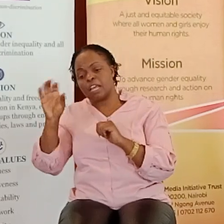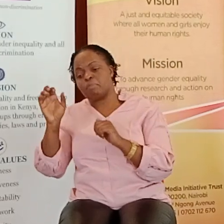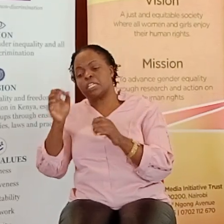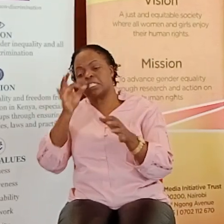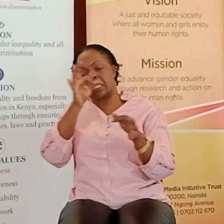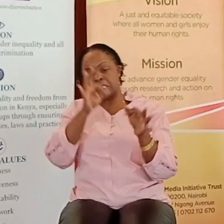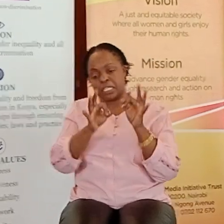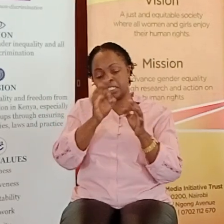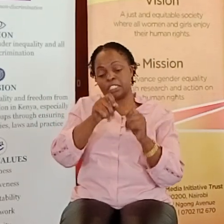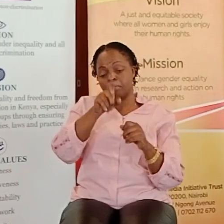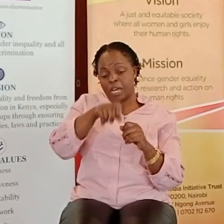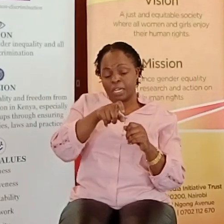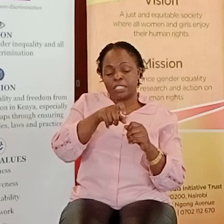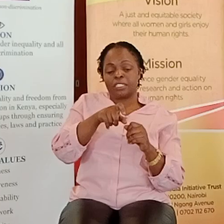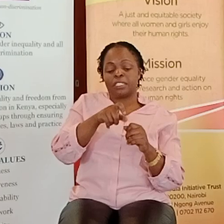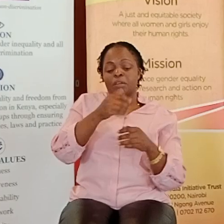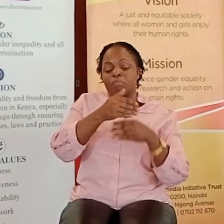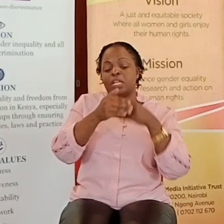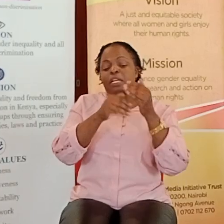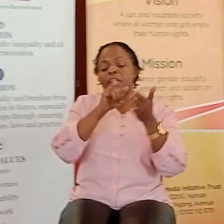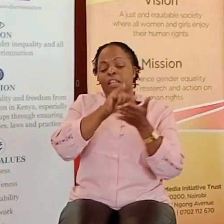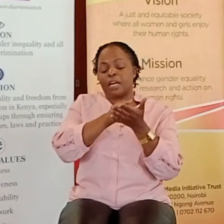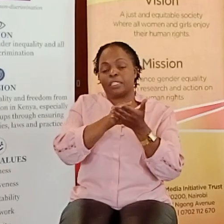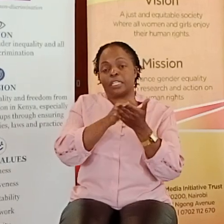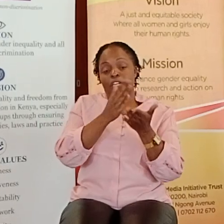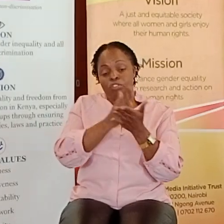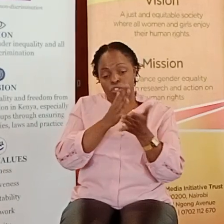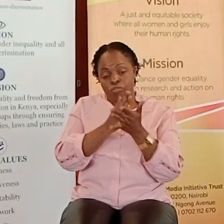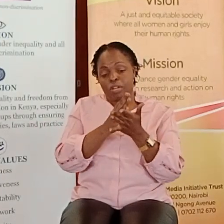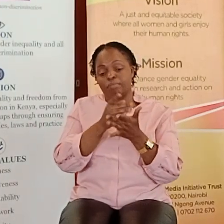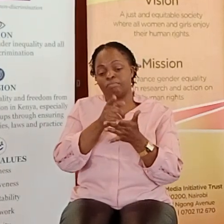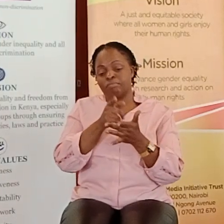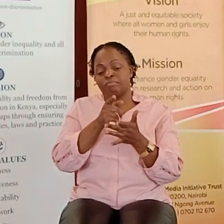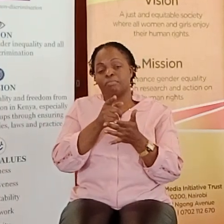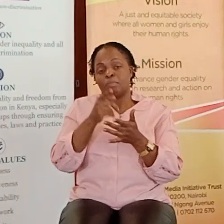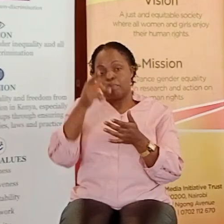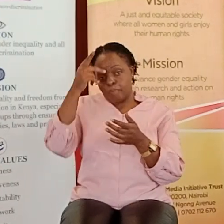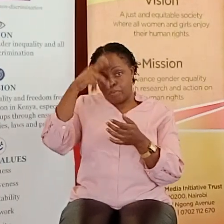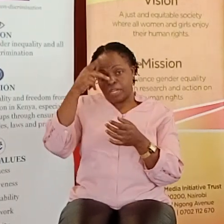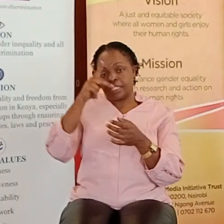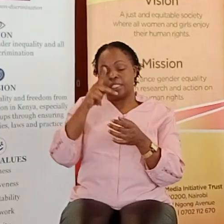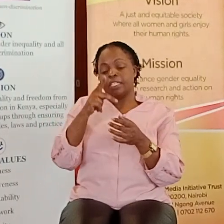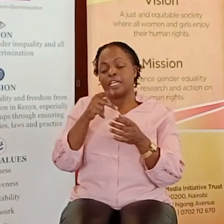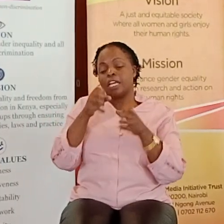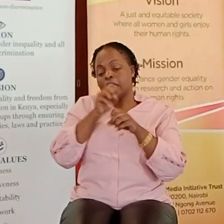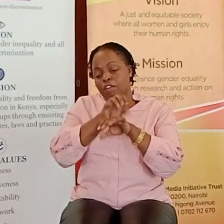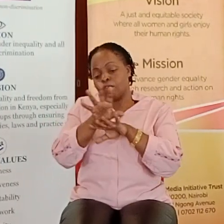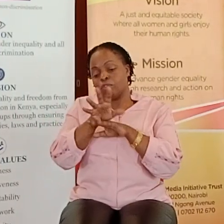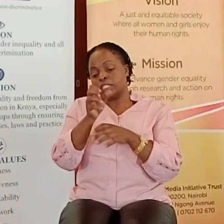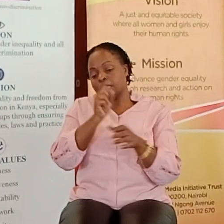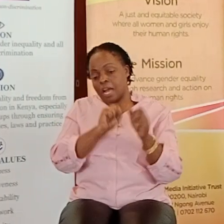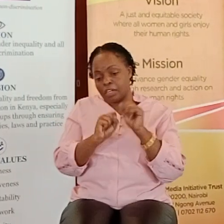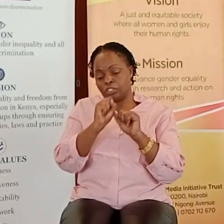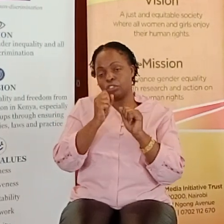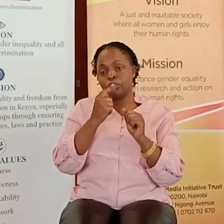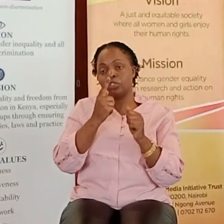ensure that those narratives influence policy and call for action. So with that, thank you so much, and We wish you a